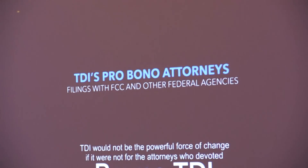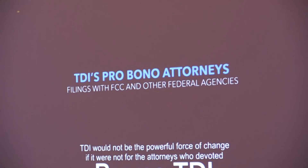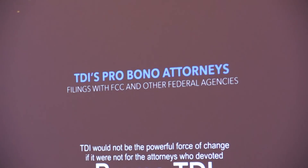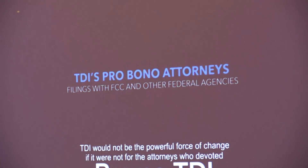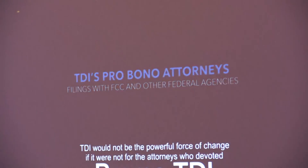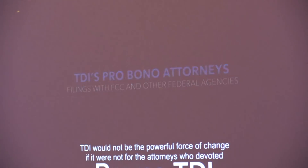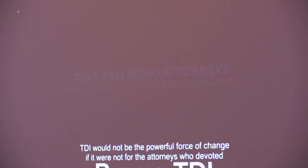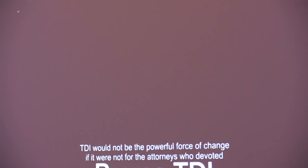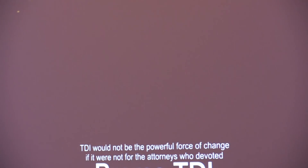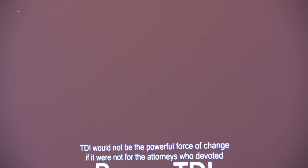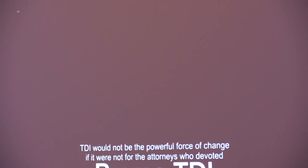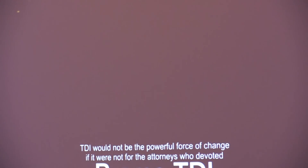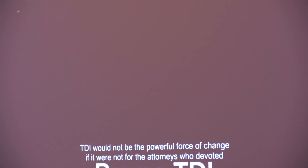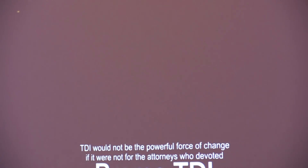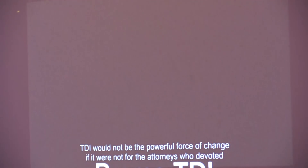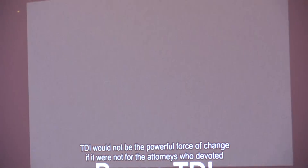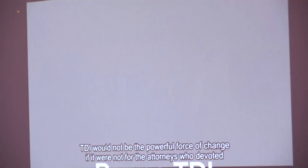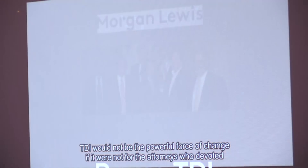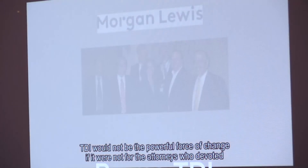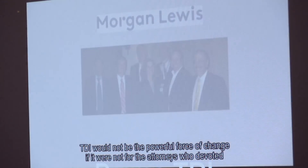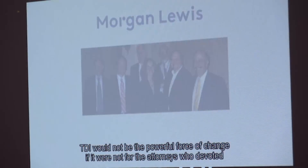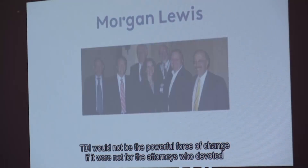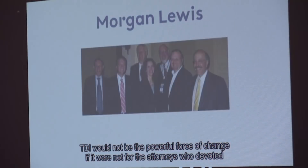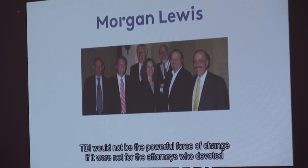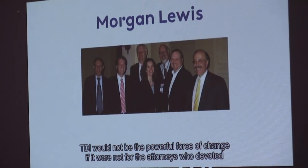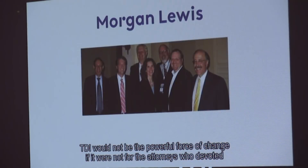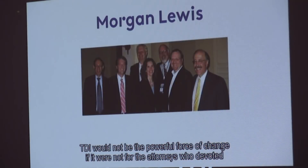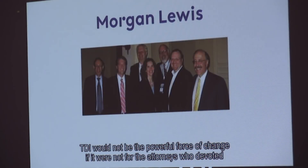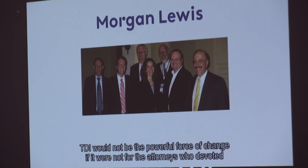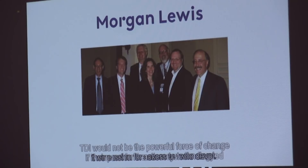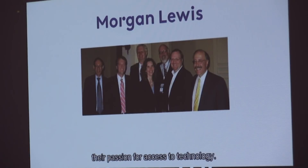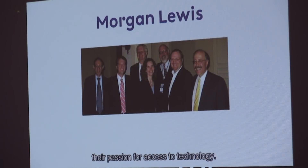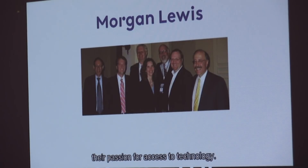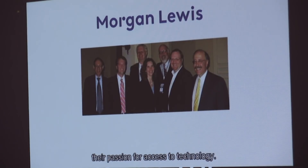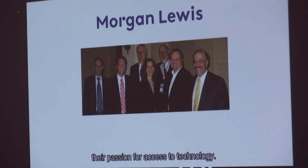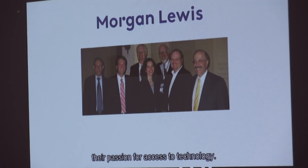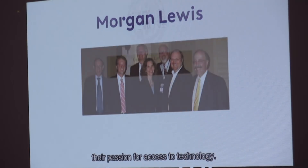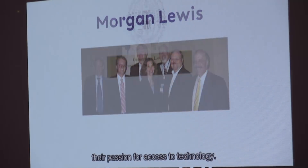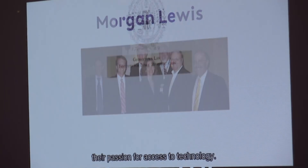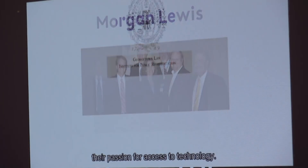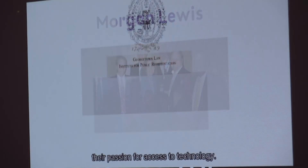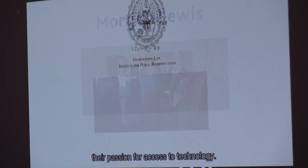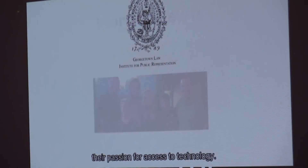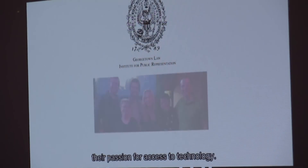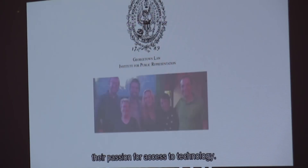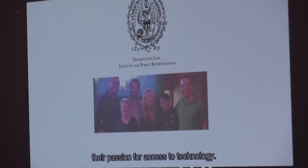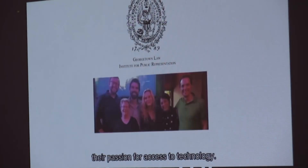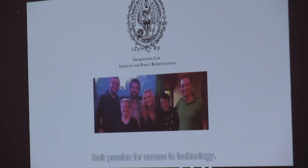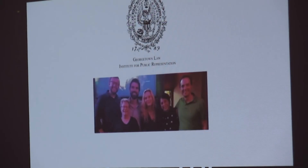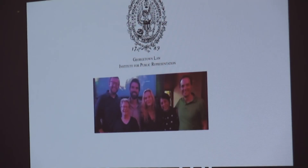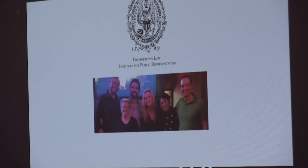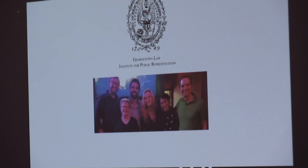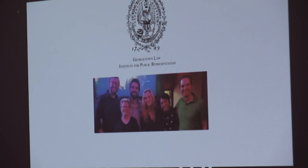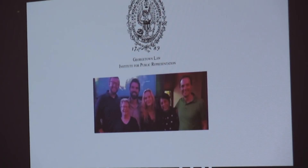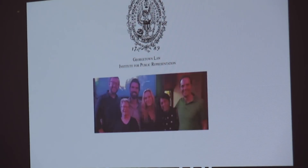TDI would not be the powerful force of change if it were not for the attorneys who devoted their passion for access to technology.